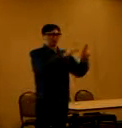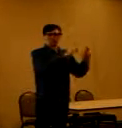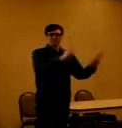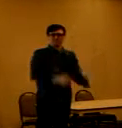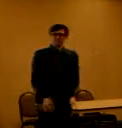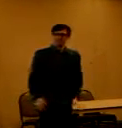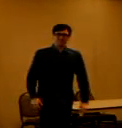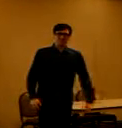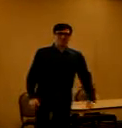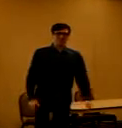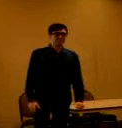Those poor deaf people.